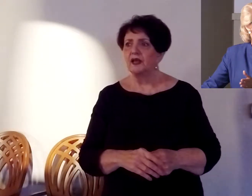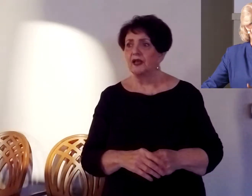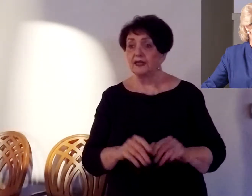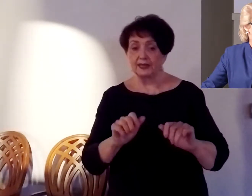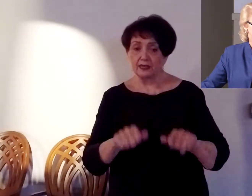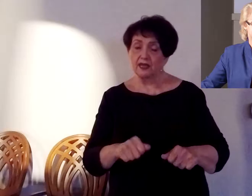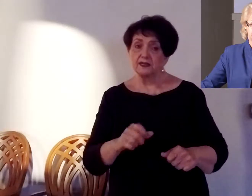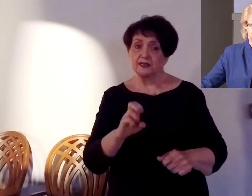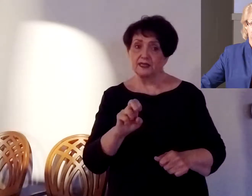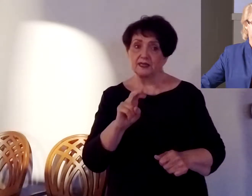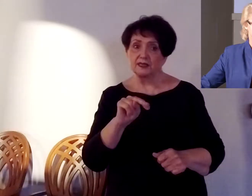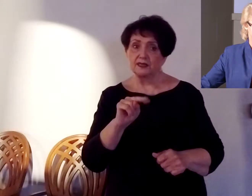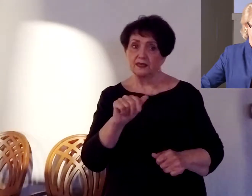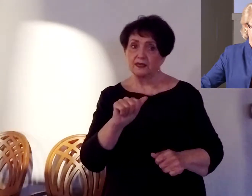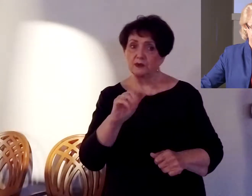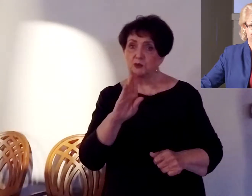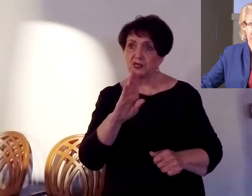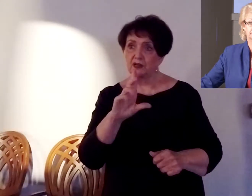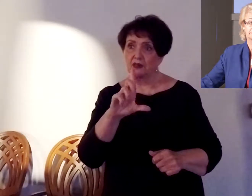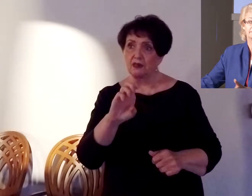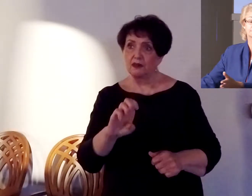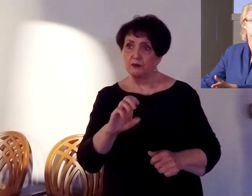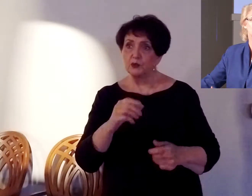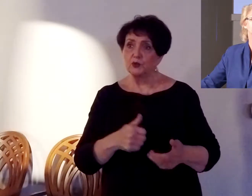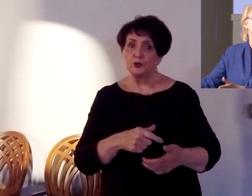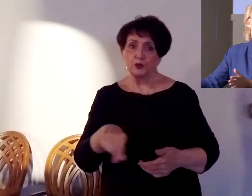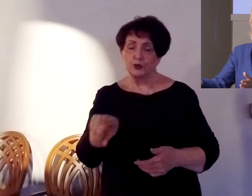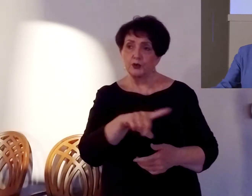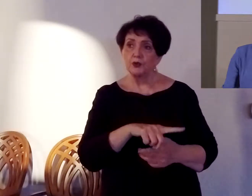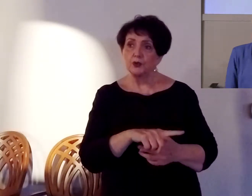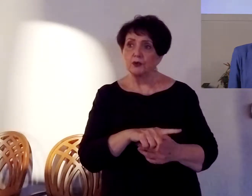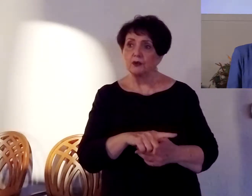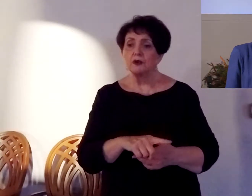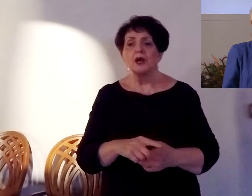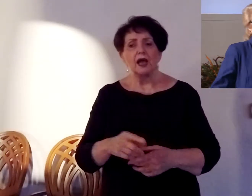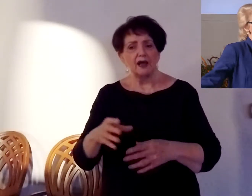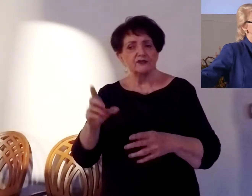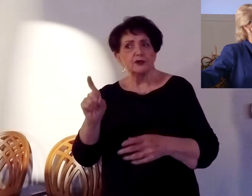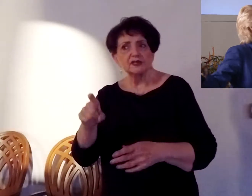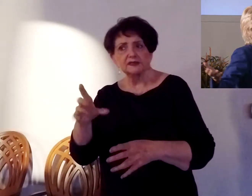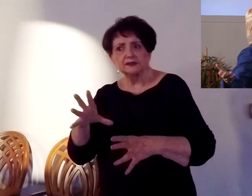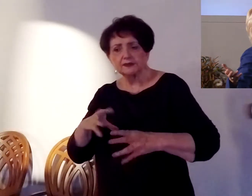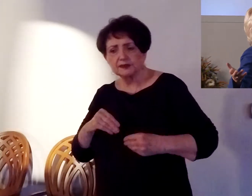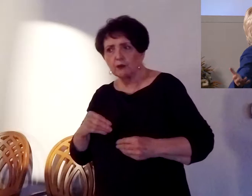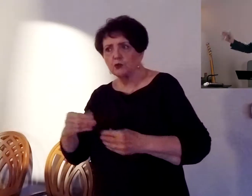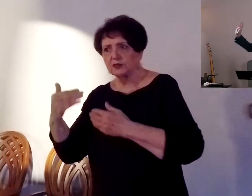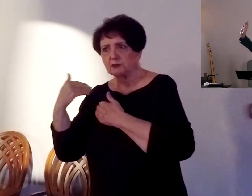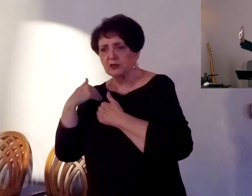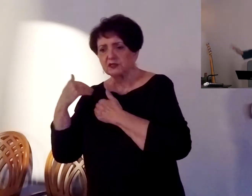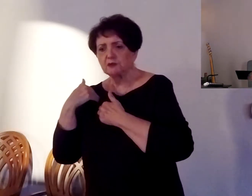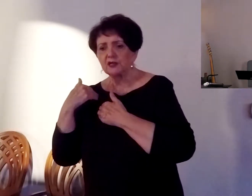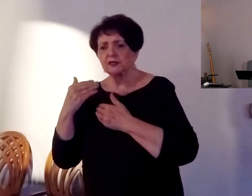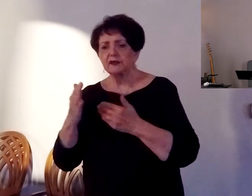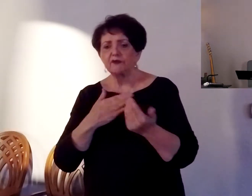And my job is to take responsibility for what is needed when. Will it always be the right?